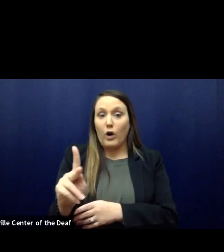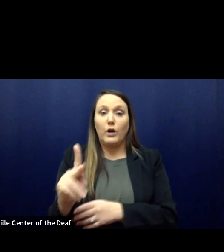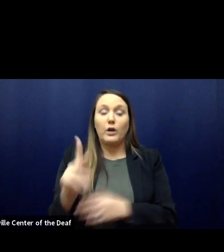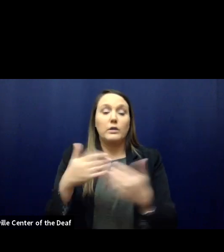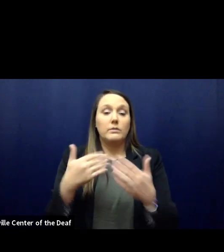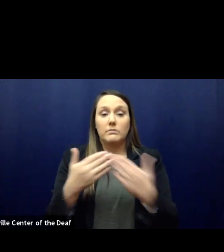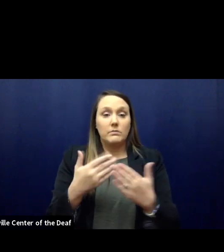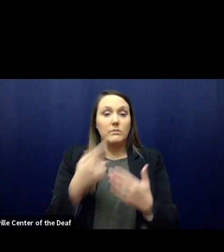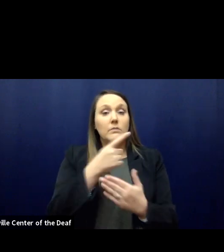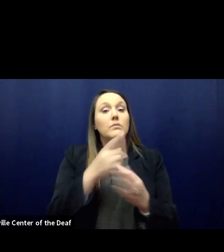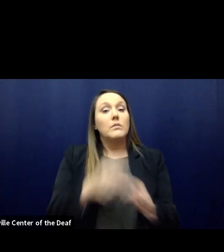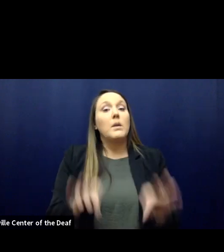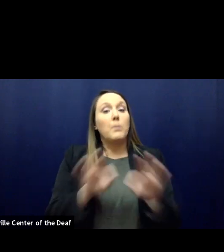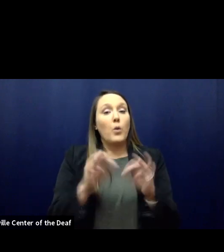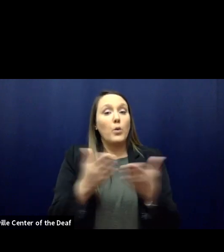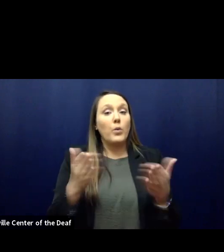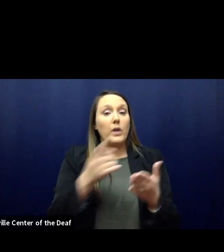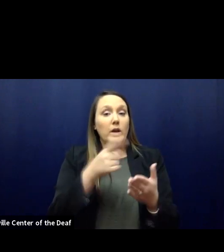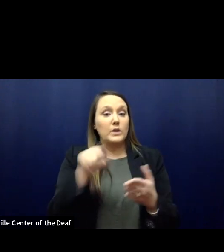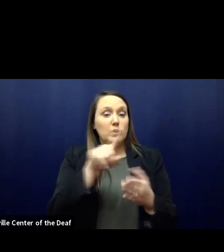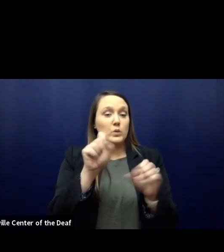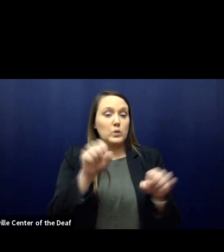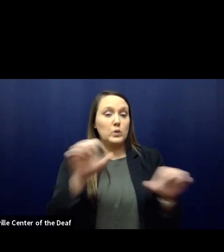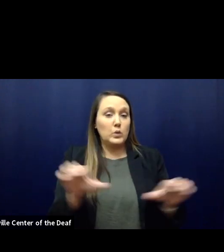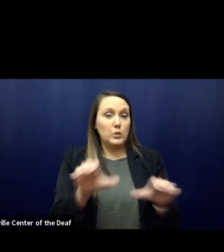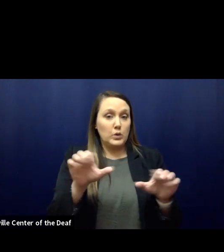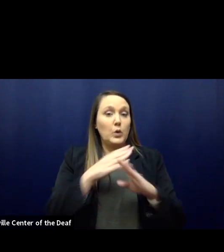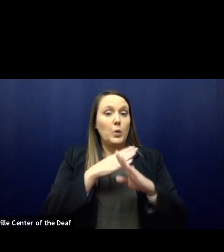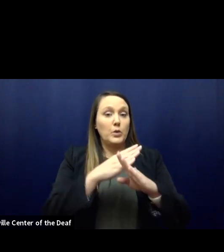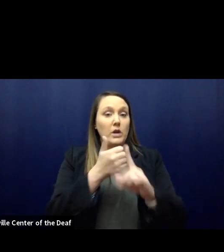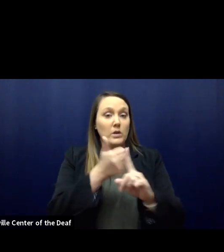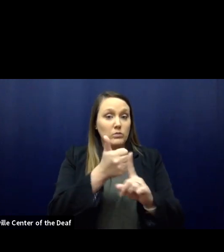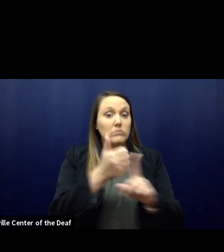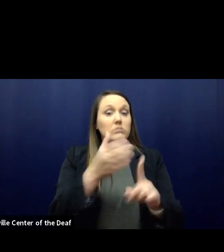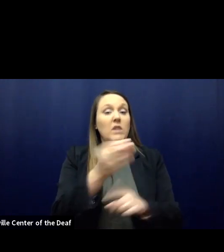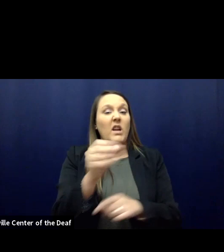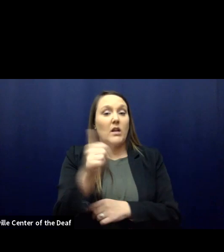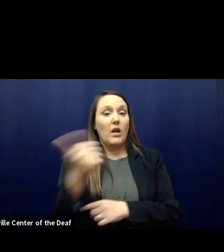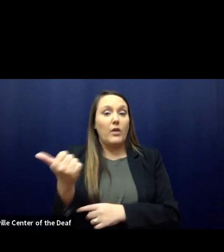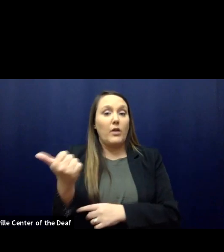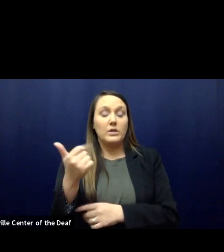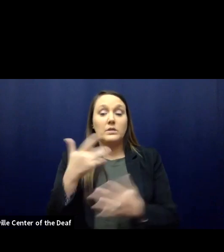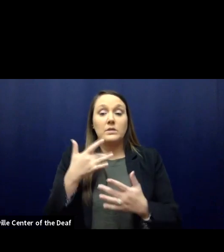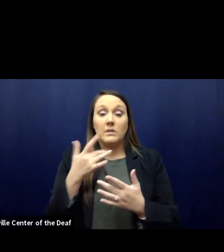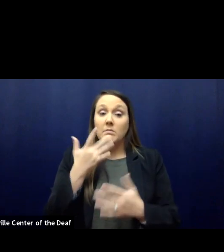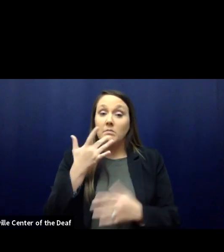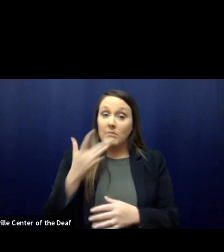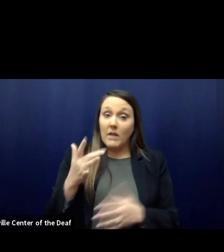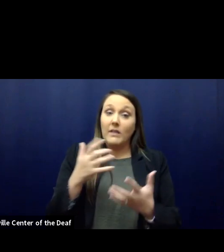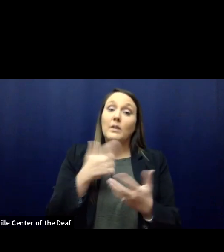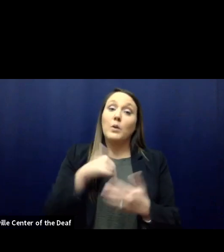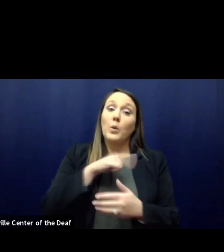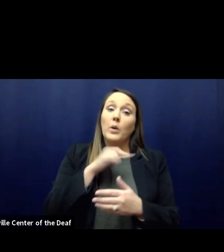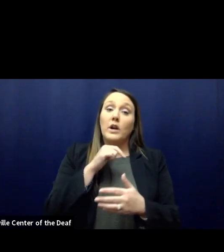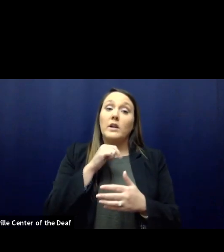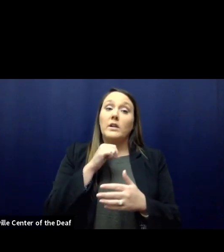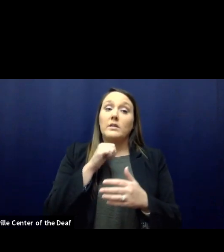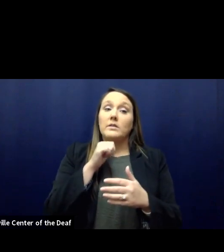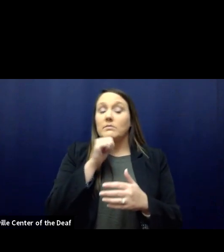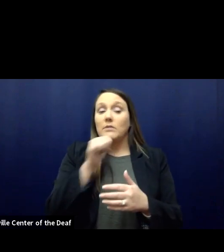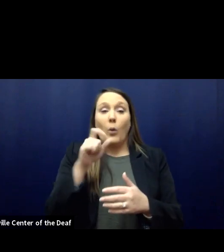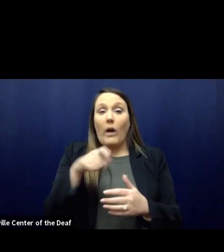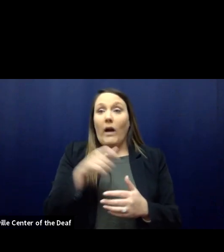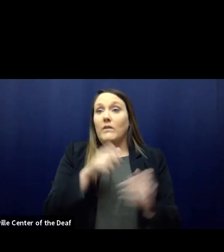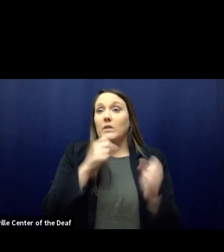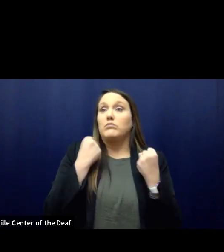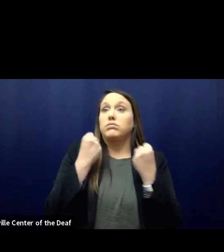can take to protect yourself and those around you. Fortunately, we don't have to travel very far to enjoy these parks,